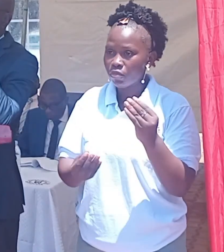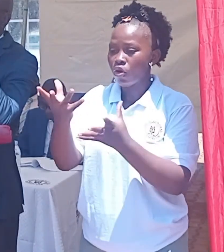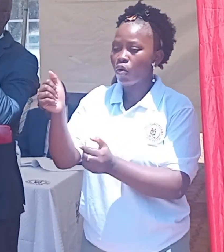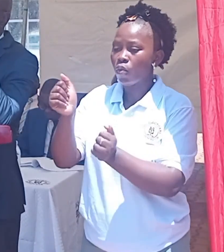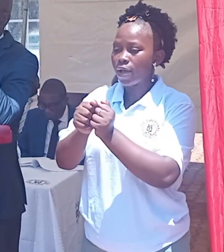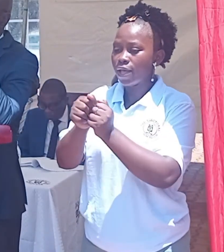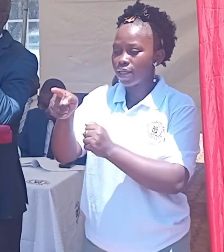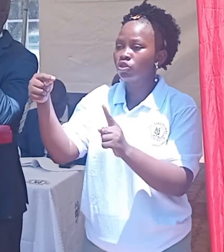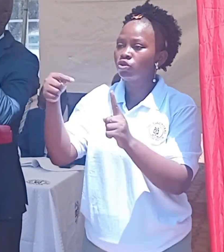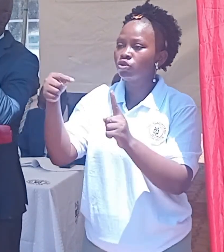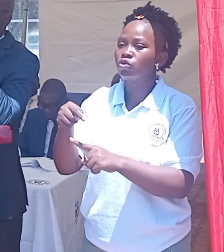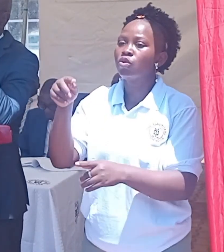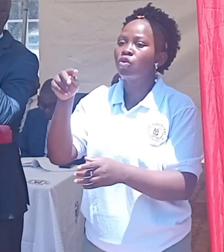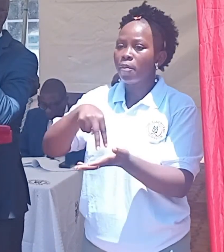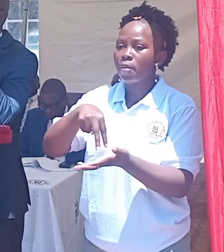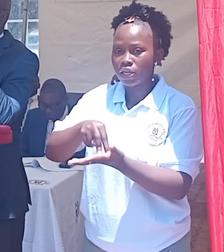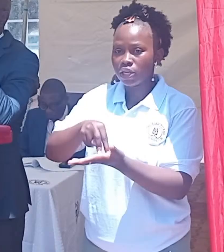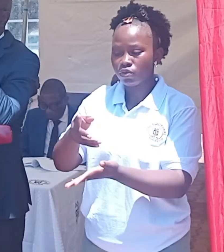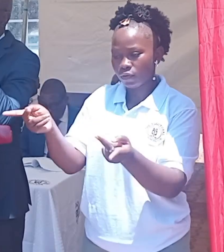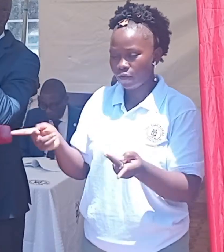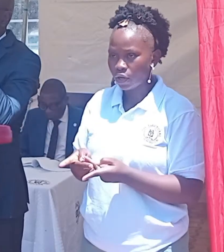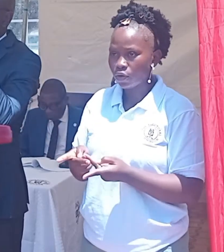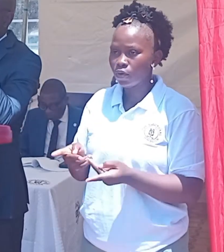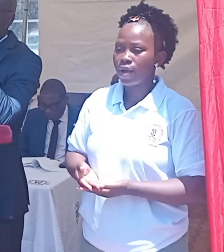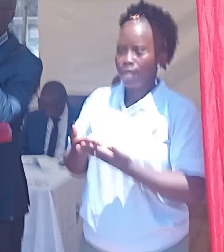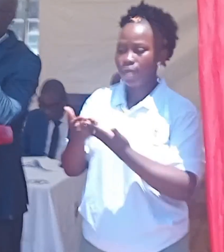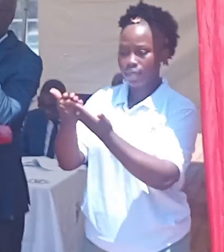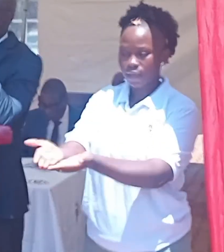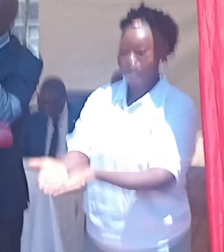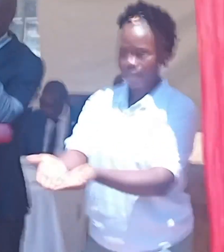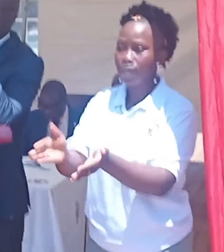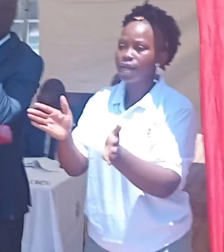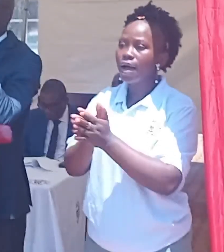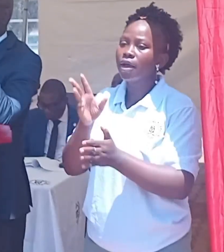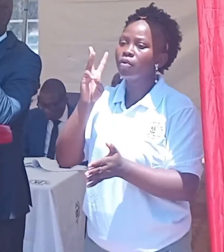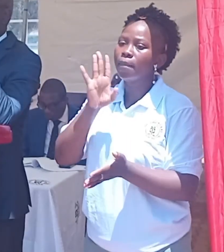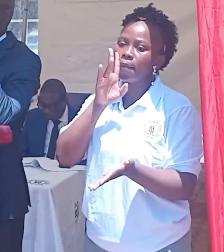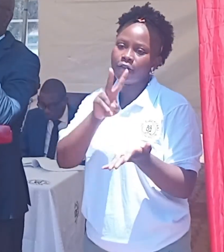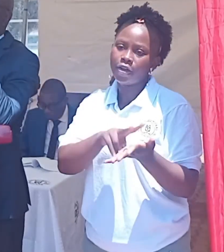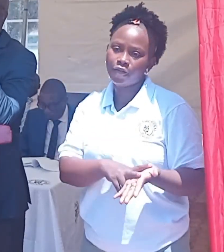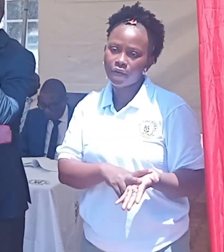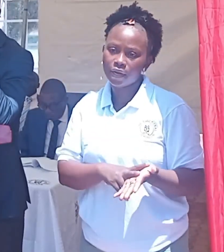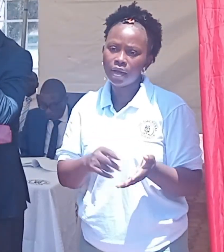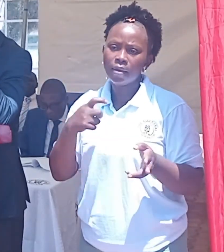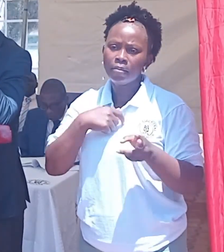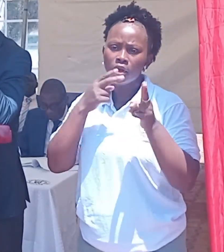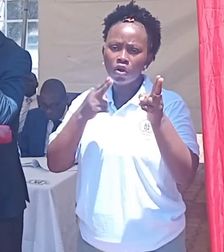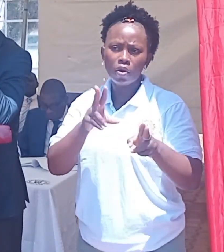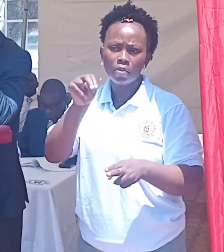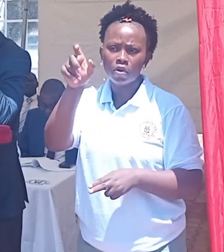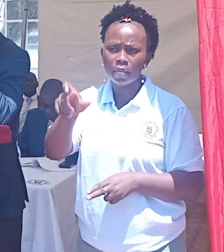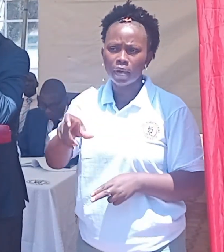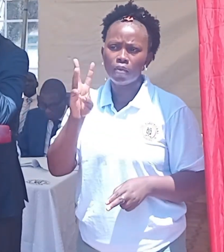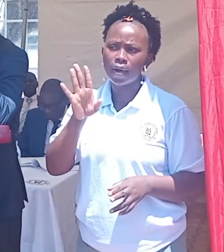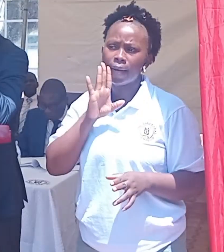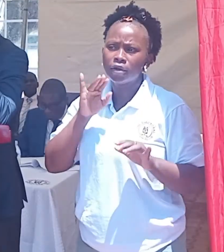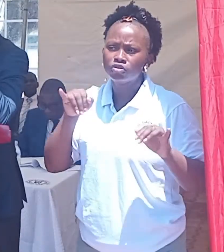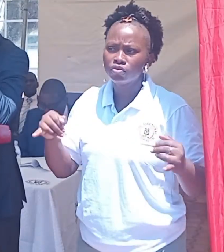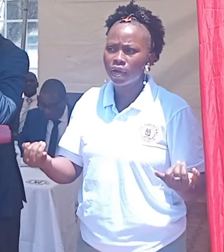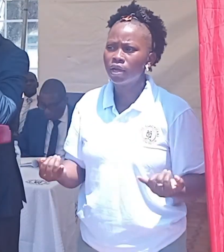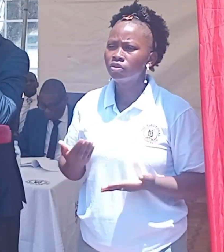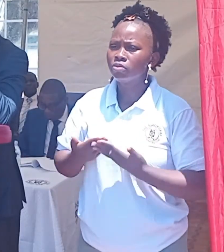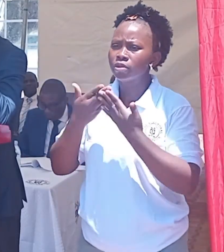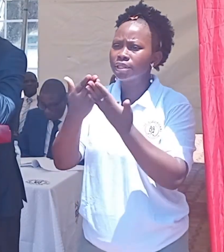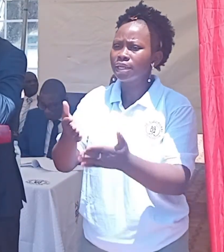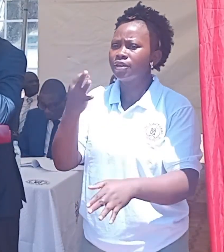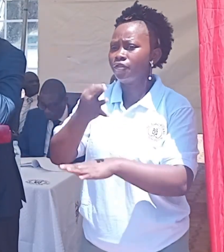for nomination, you hand it in, and it will be verified. I only hope nobody will attempt to